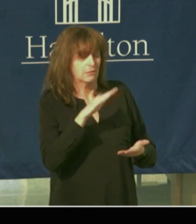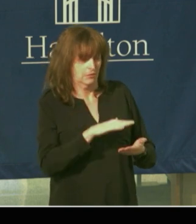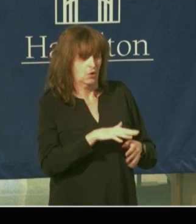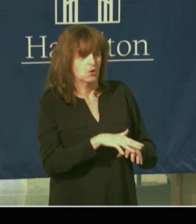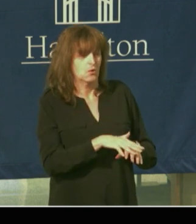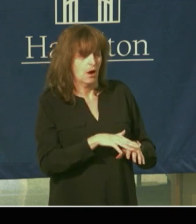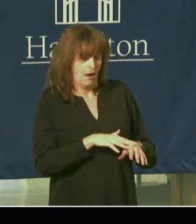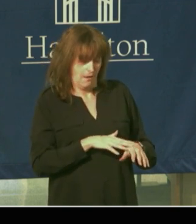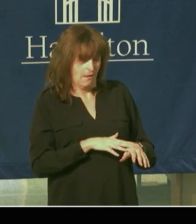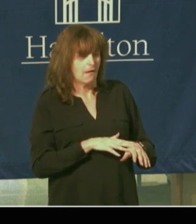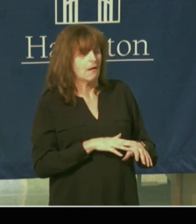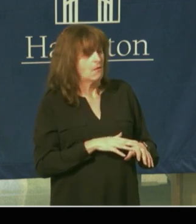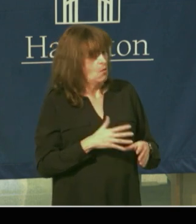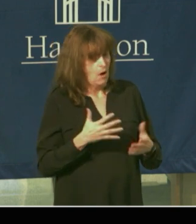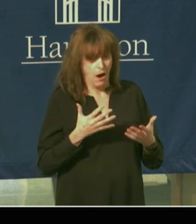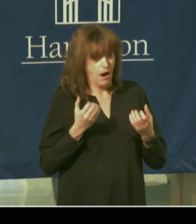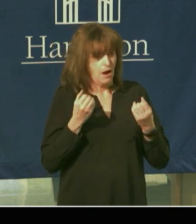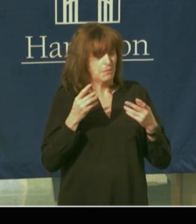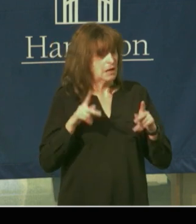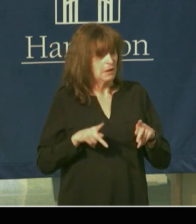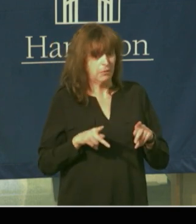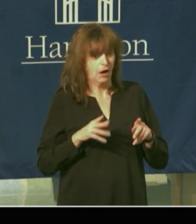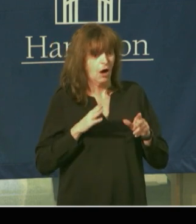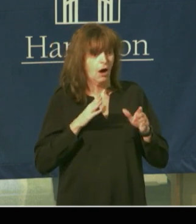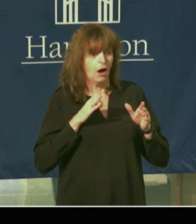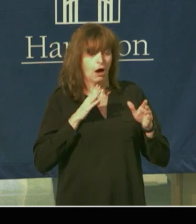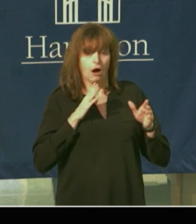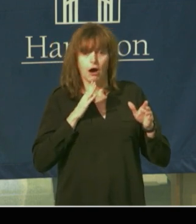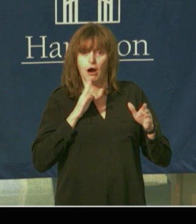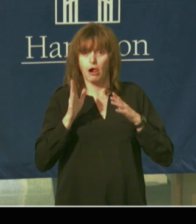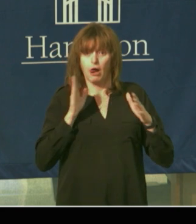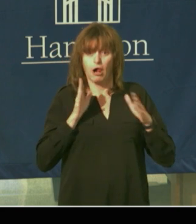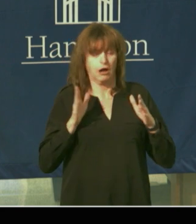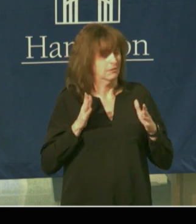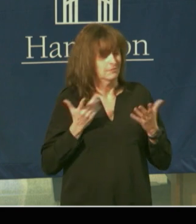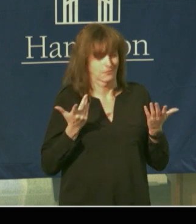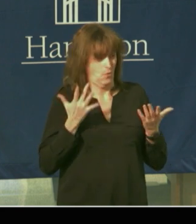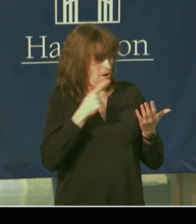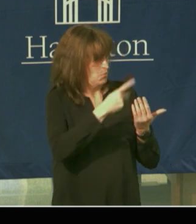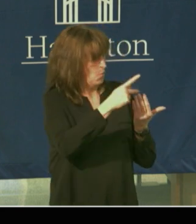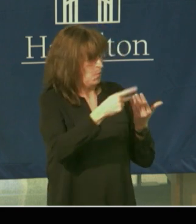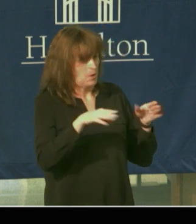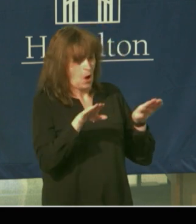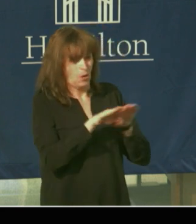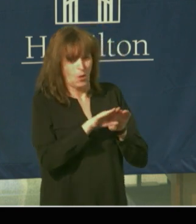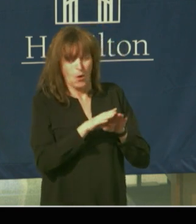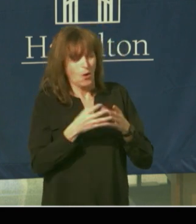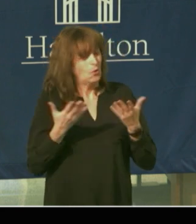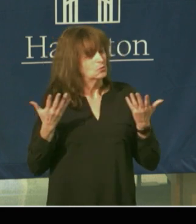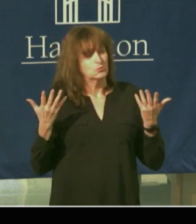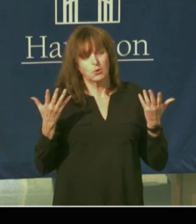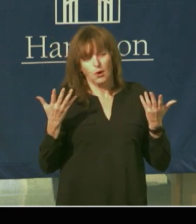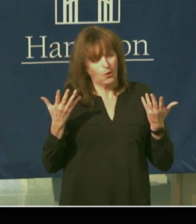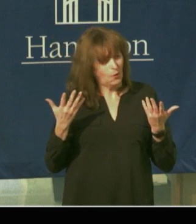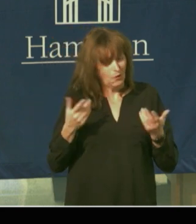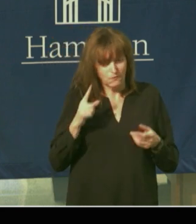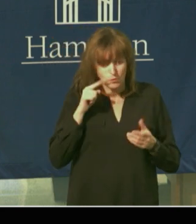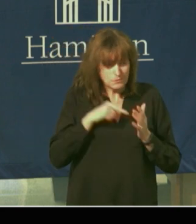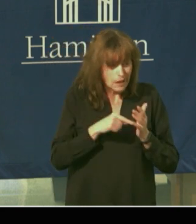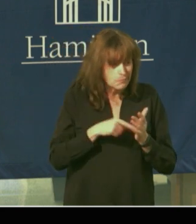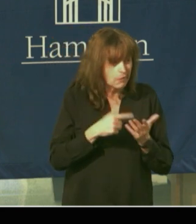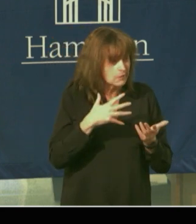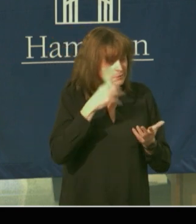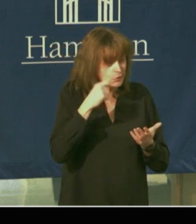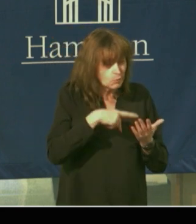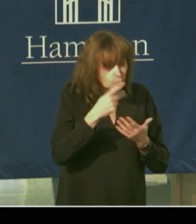that people were taking on DARTs, those programs have ceased, day programs, things like that for older adults or persons with disabilities. So we're doing a